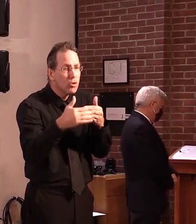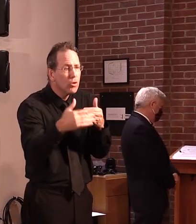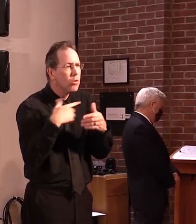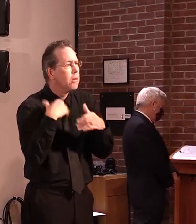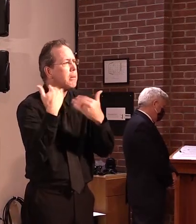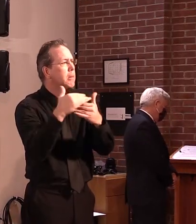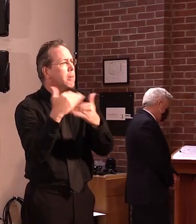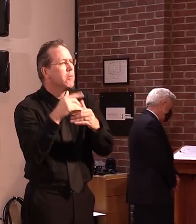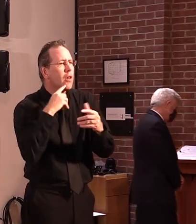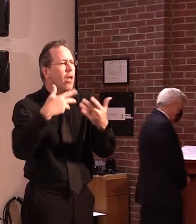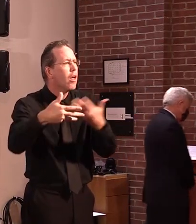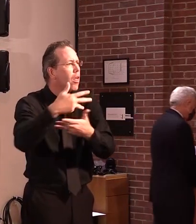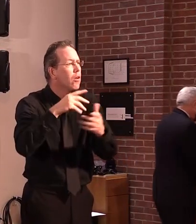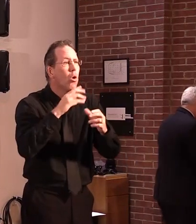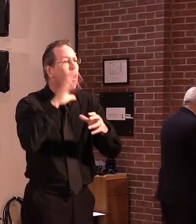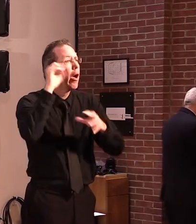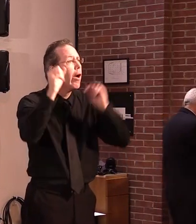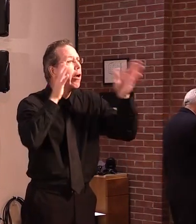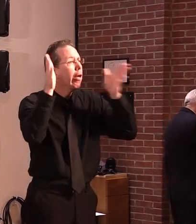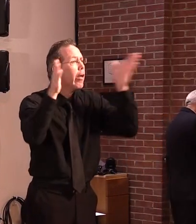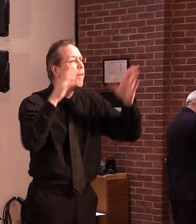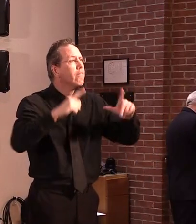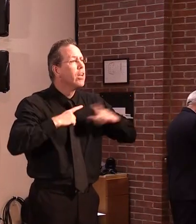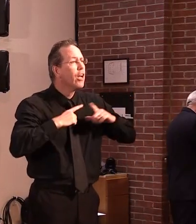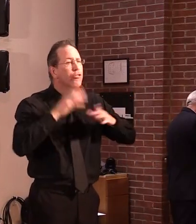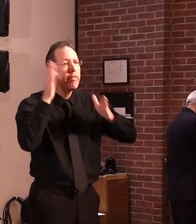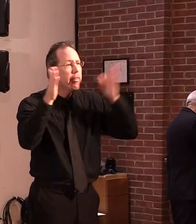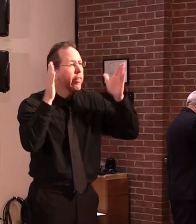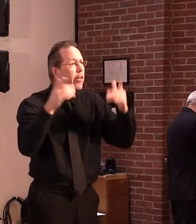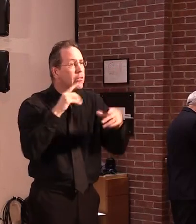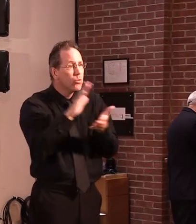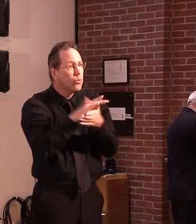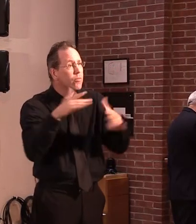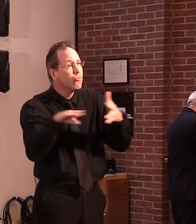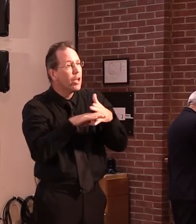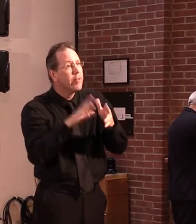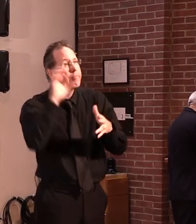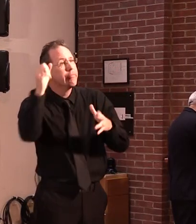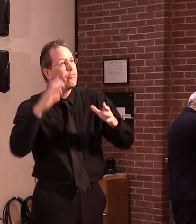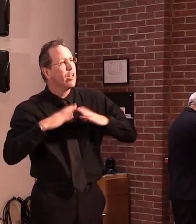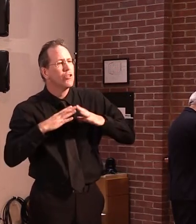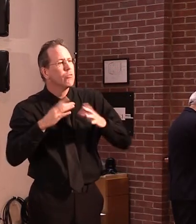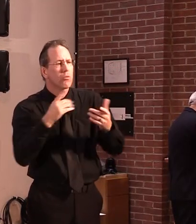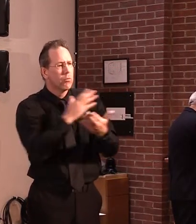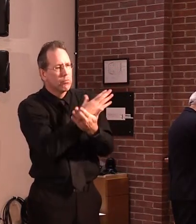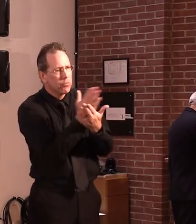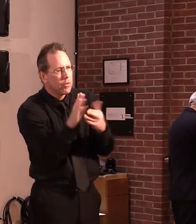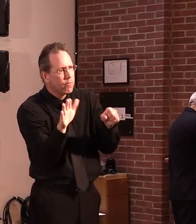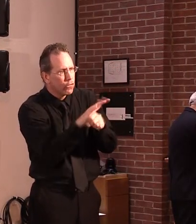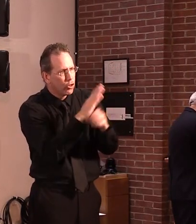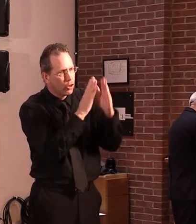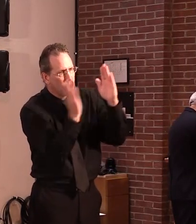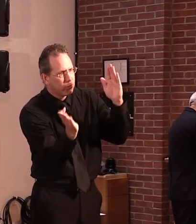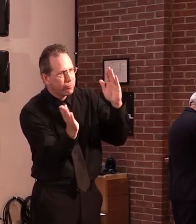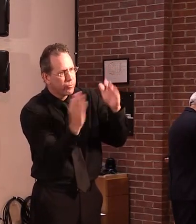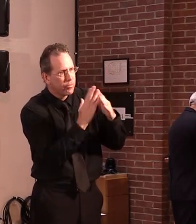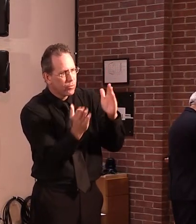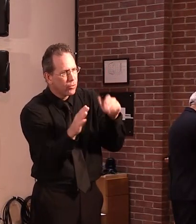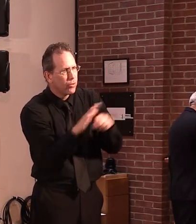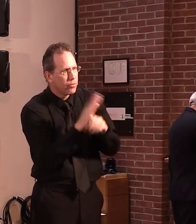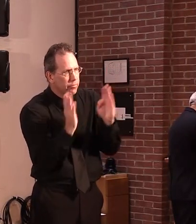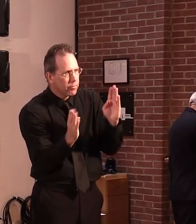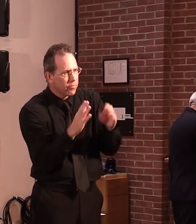no vacations, no opportunities for students to return to their home states, it's compressed between now